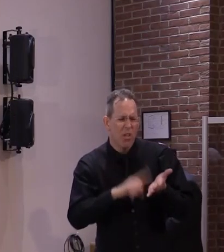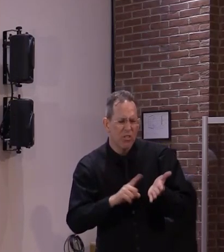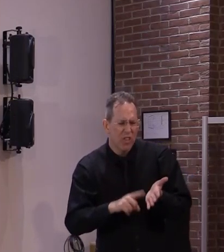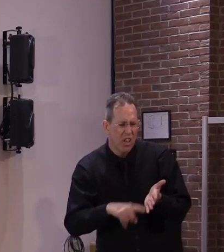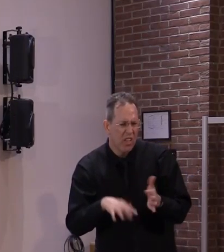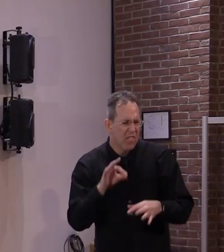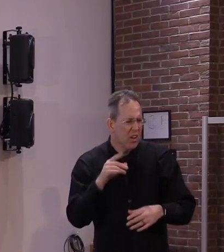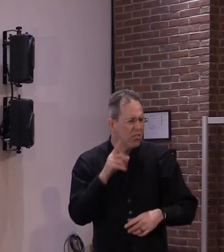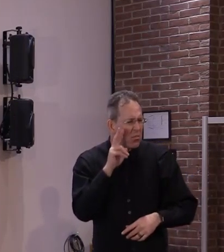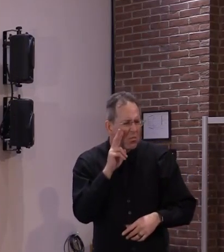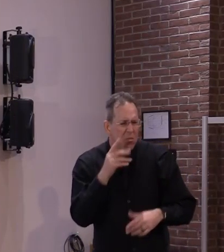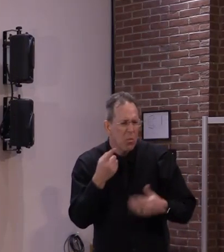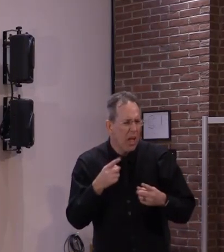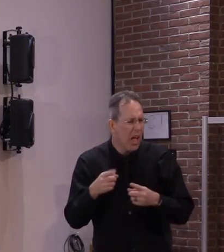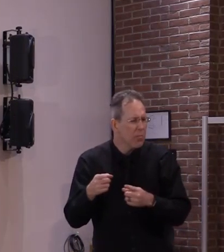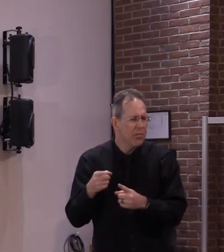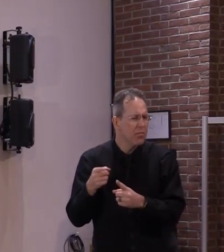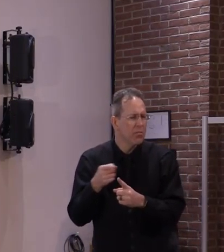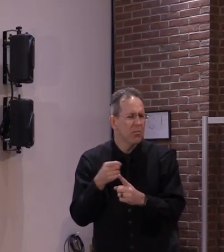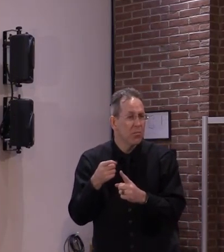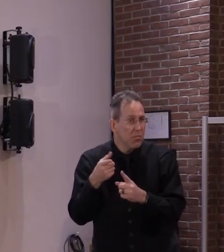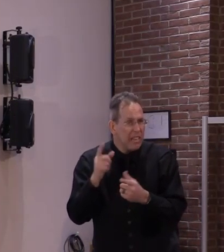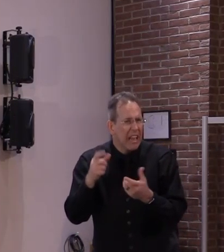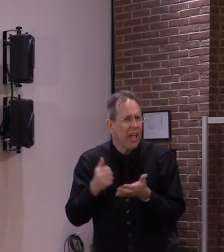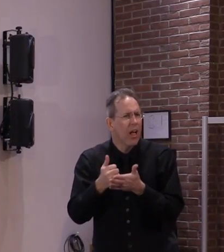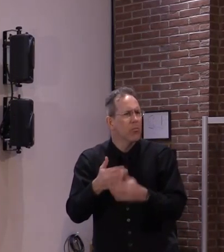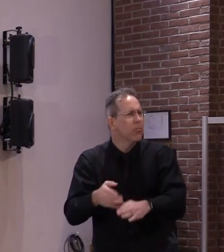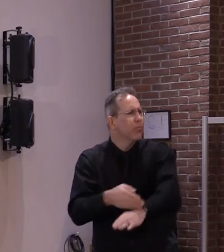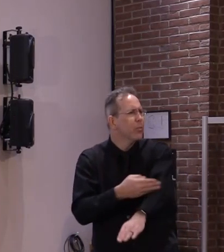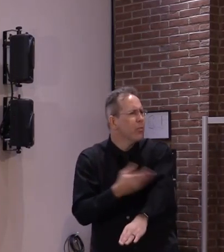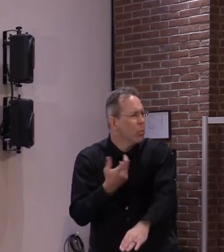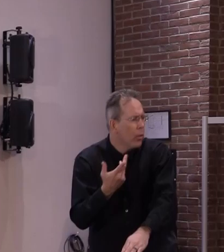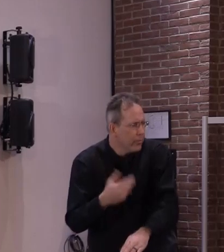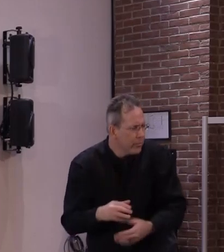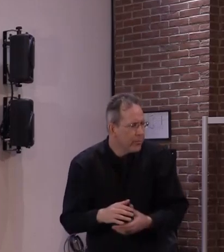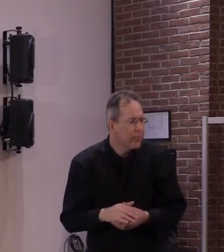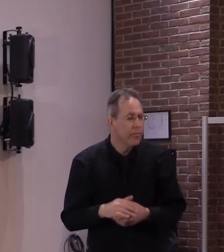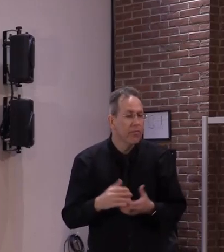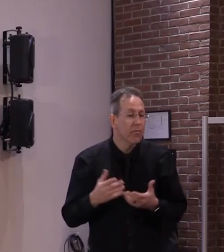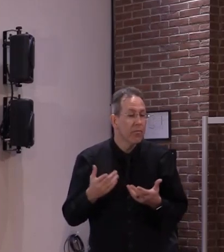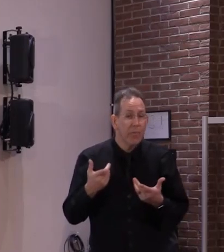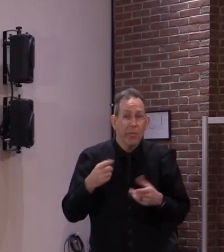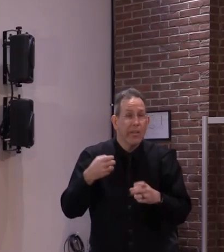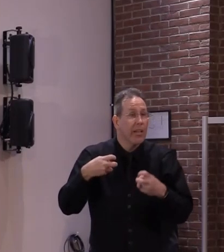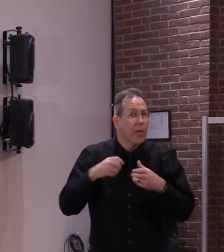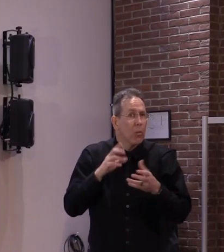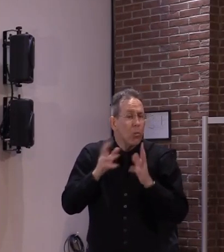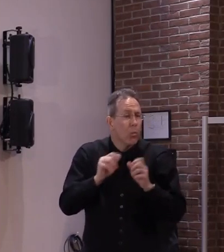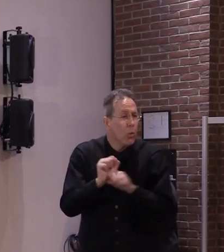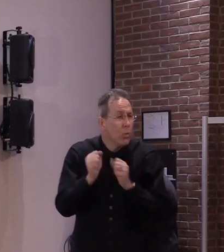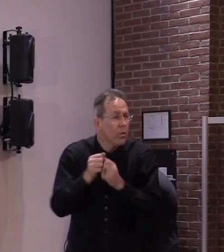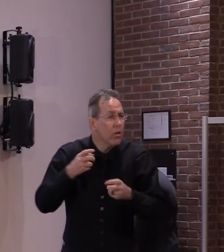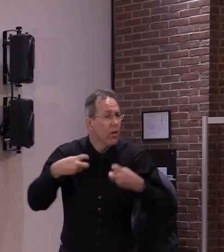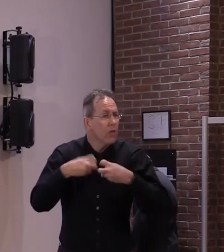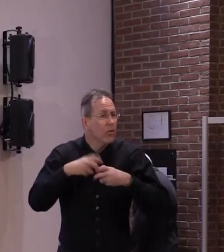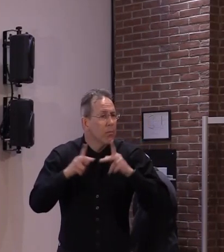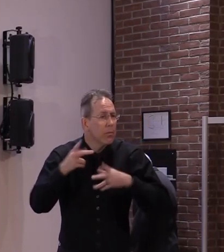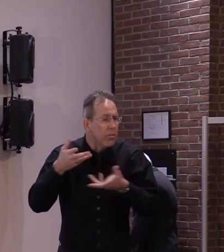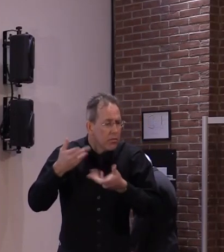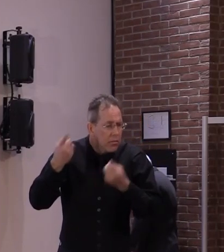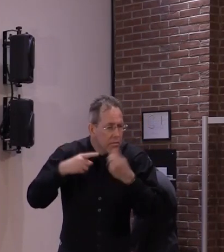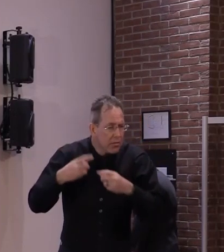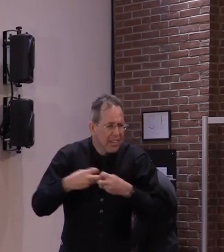usage of carbon-emitting fuels. So we have to look at the grid in its entirety, and we need a broader portfolio. We can't